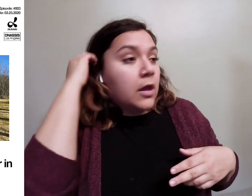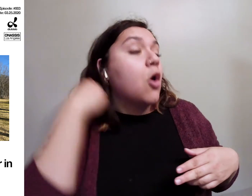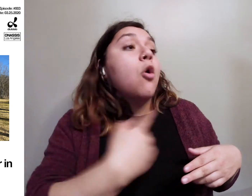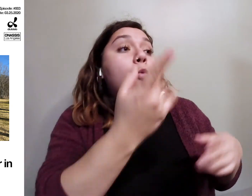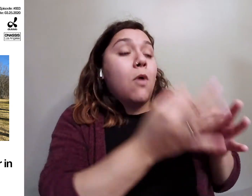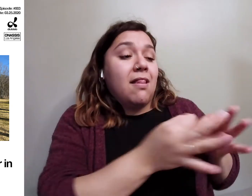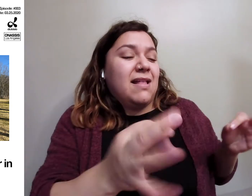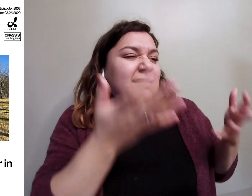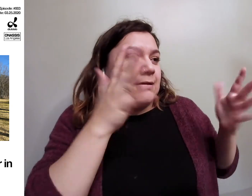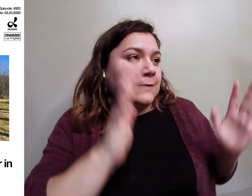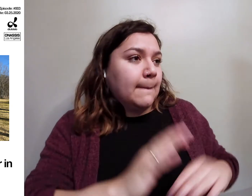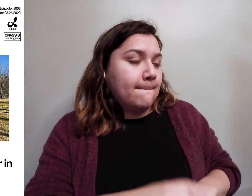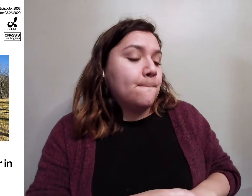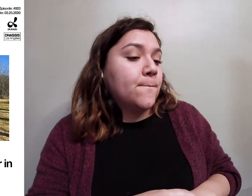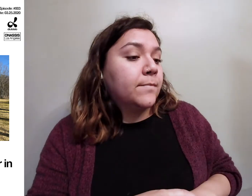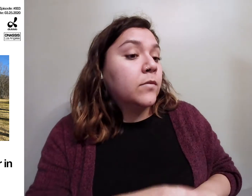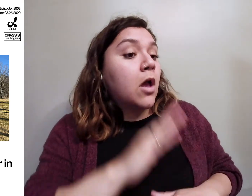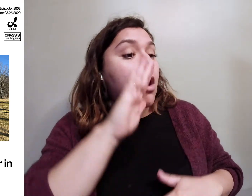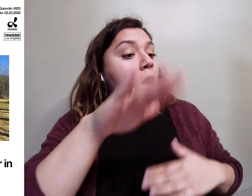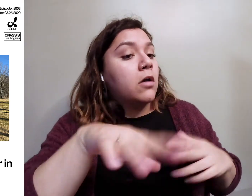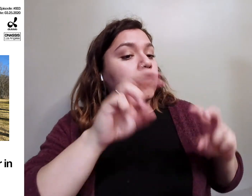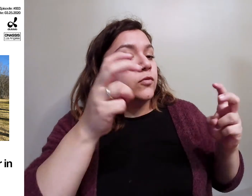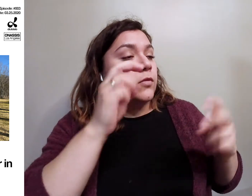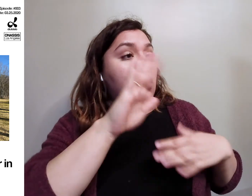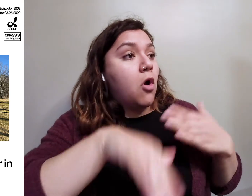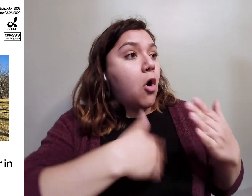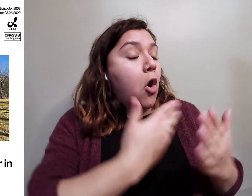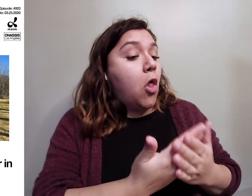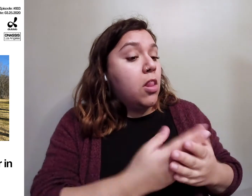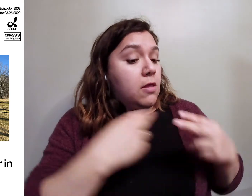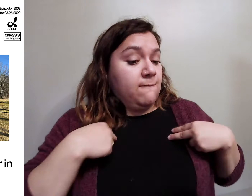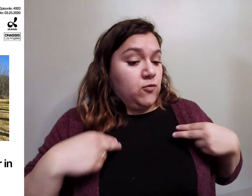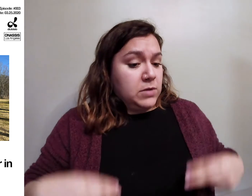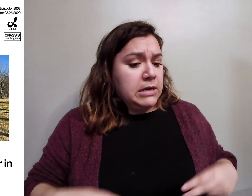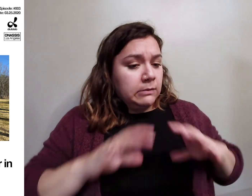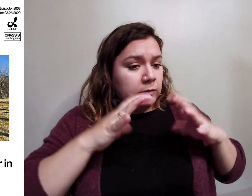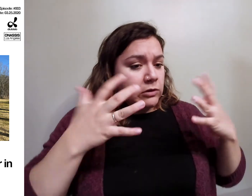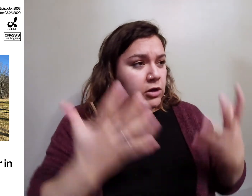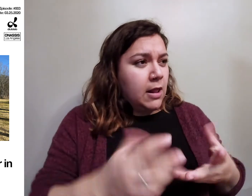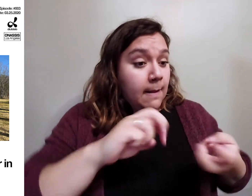to sit quietly in a room alone.